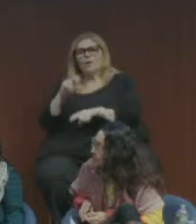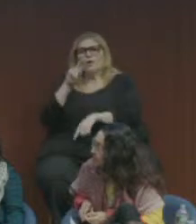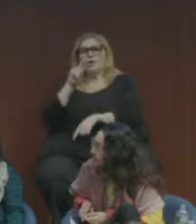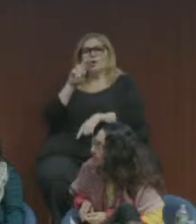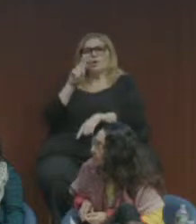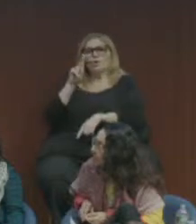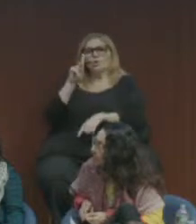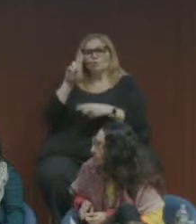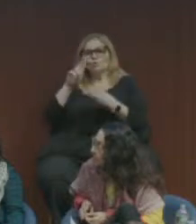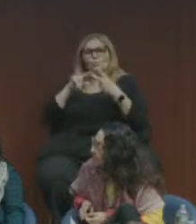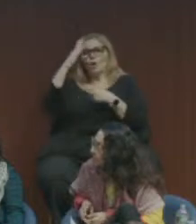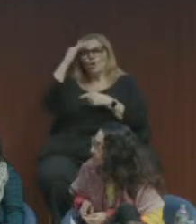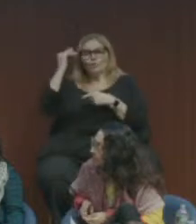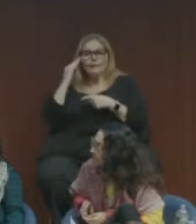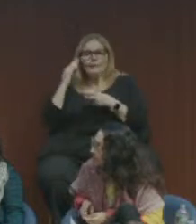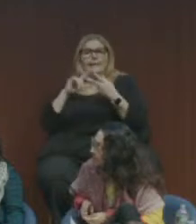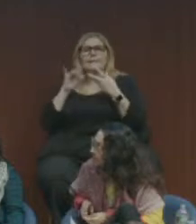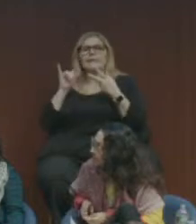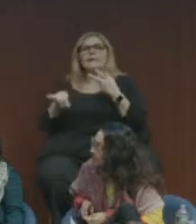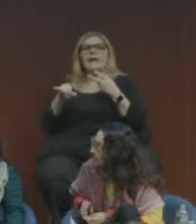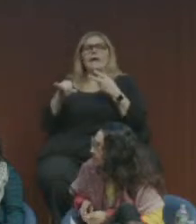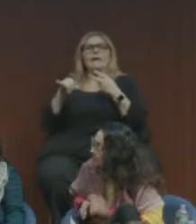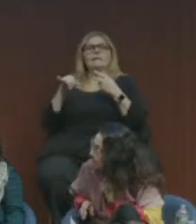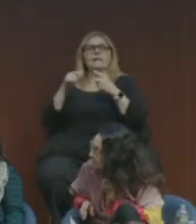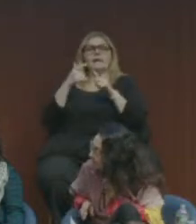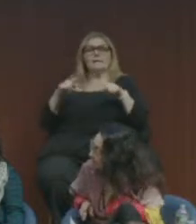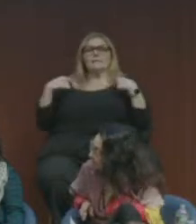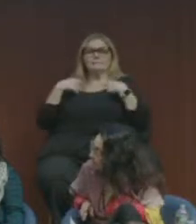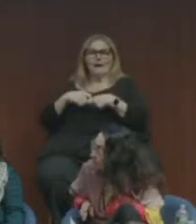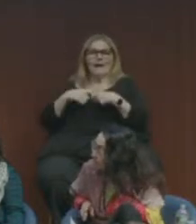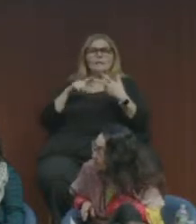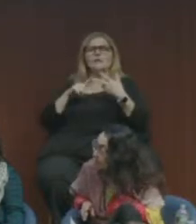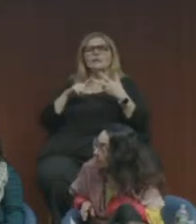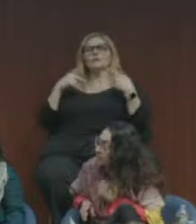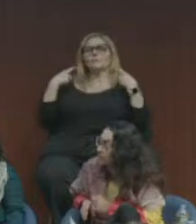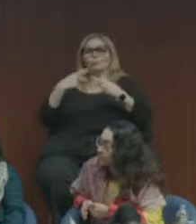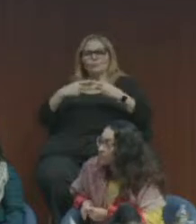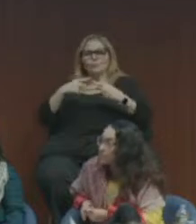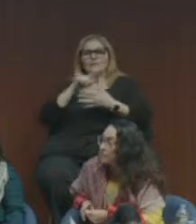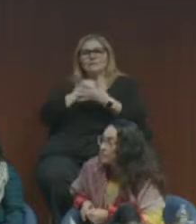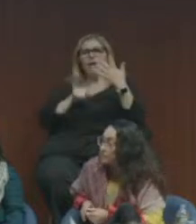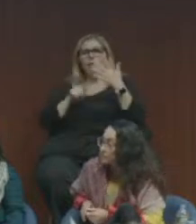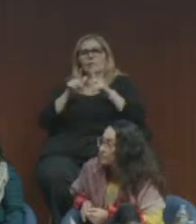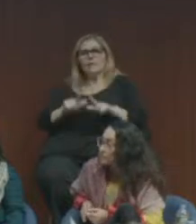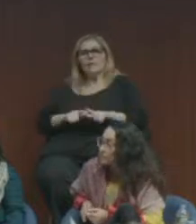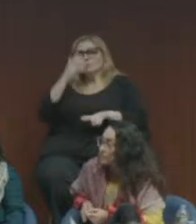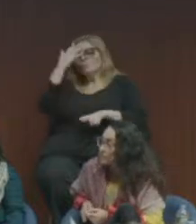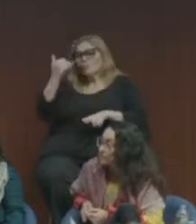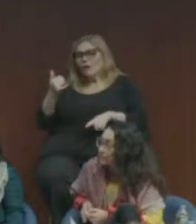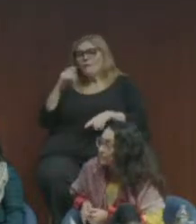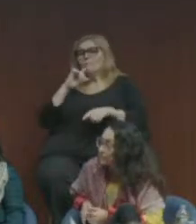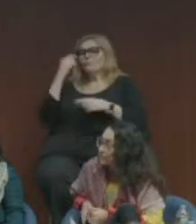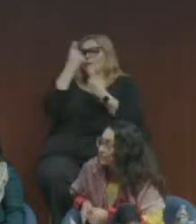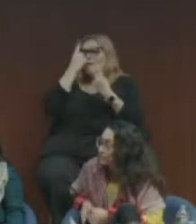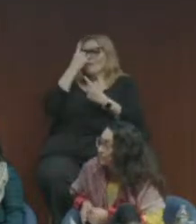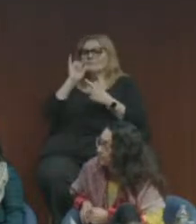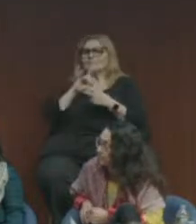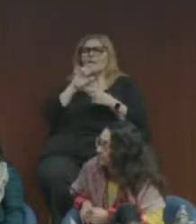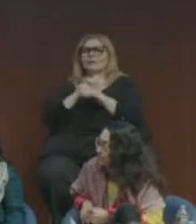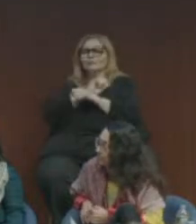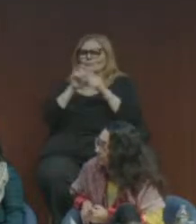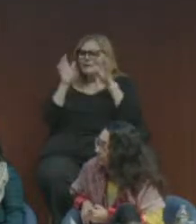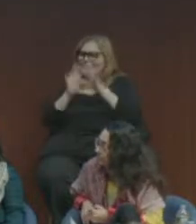and Korean, and languages in Spanish and Portuguese, but also other languages, because we realize it's